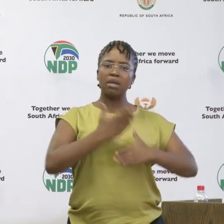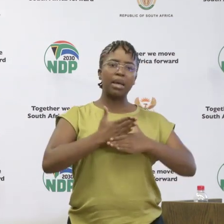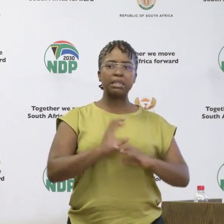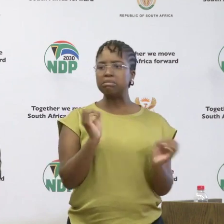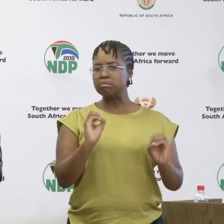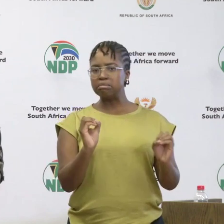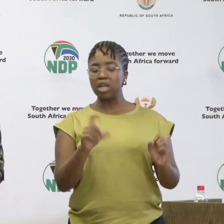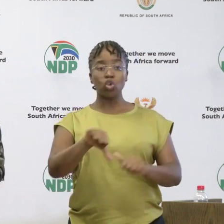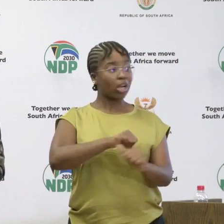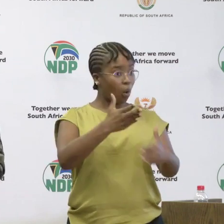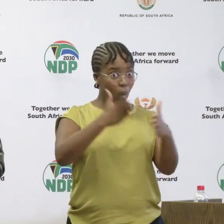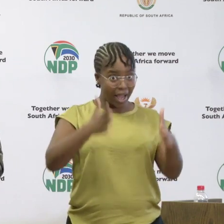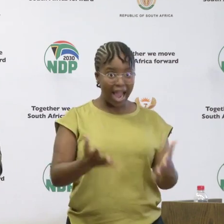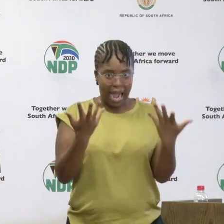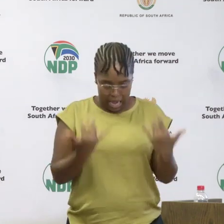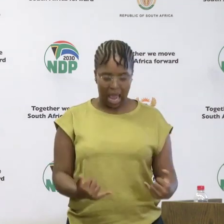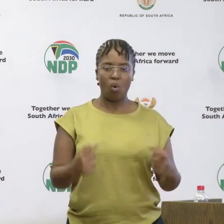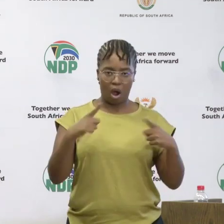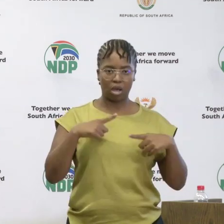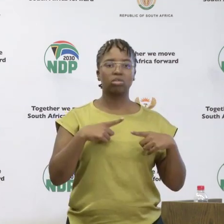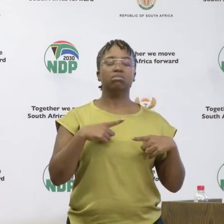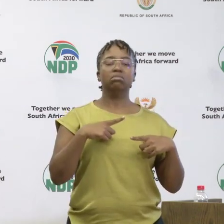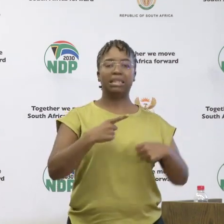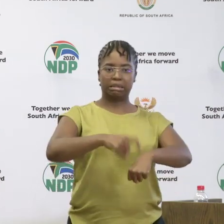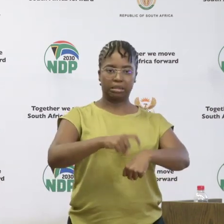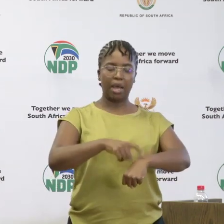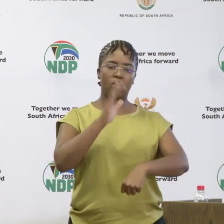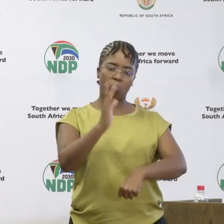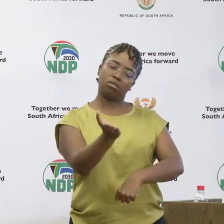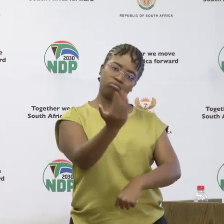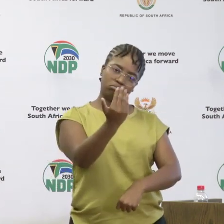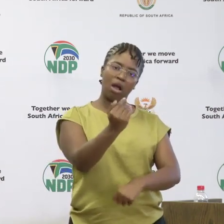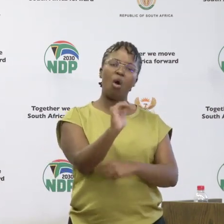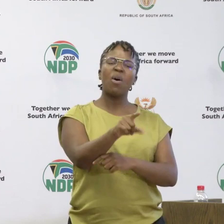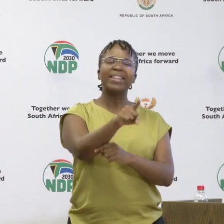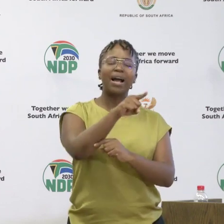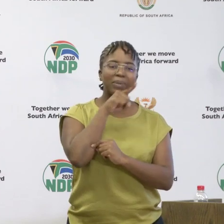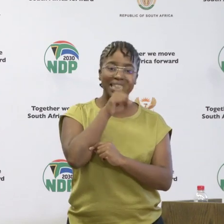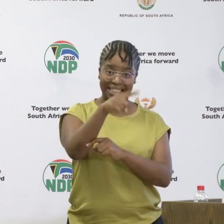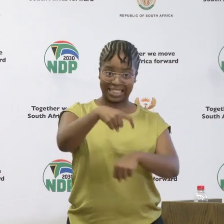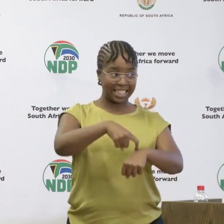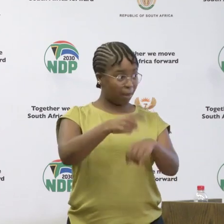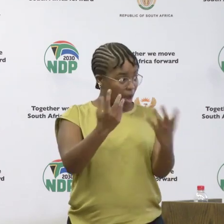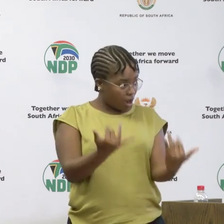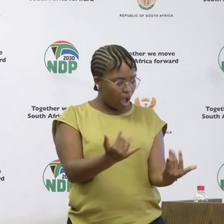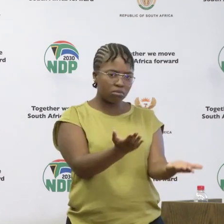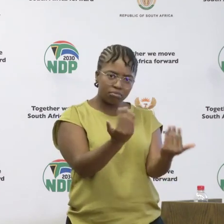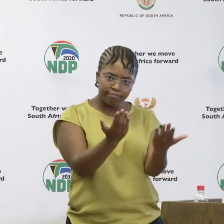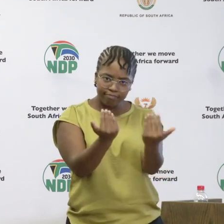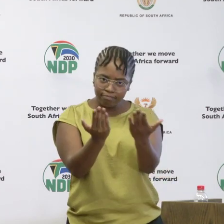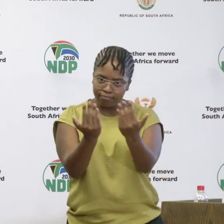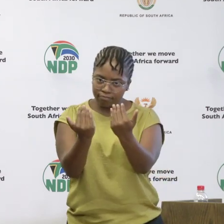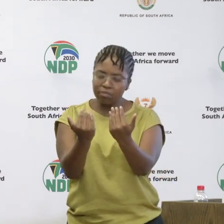had been complaining about the fact that they were trained by the department, but they are not employed. this is a time for us to really find